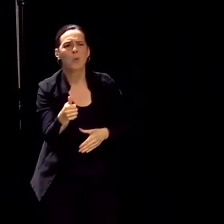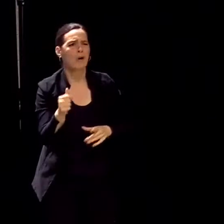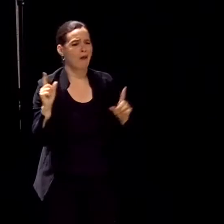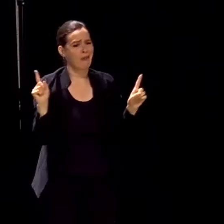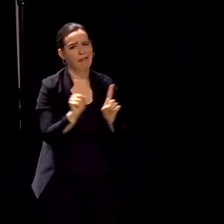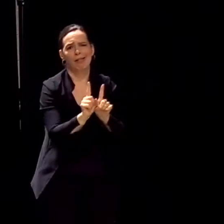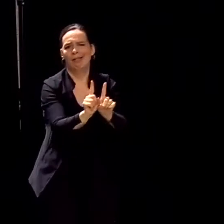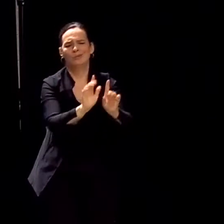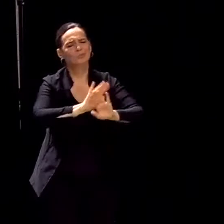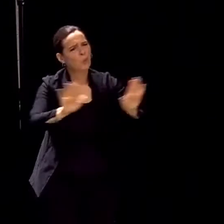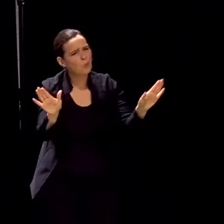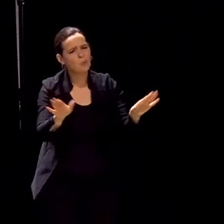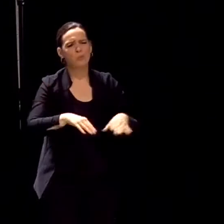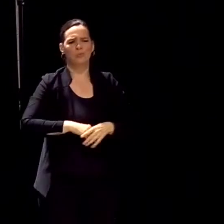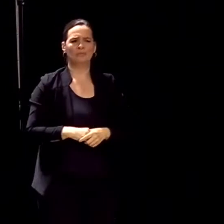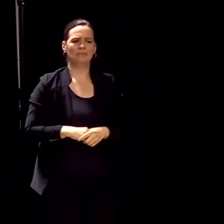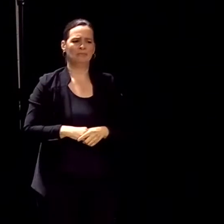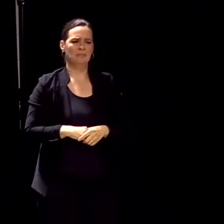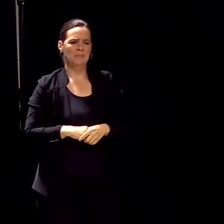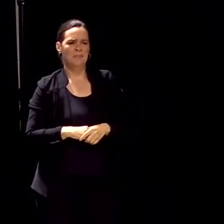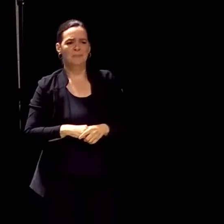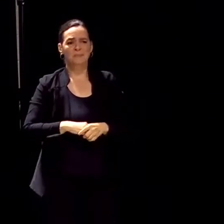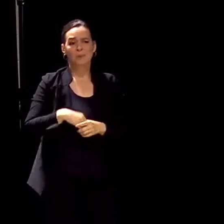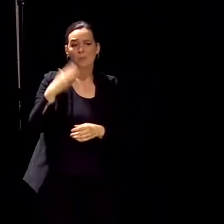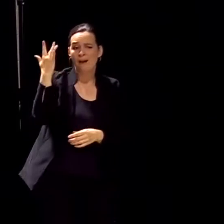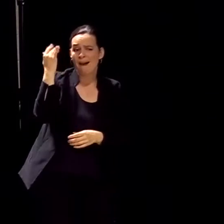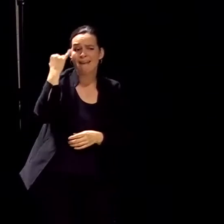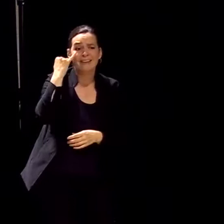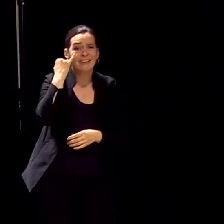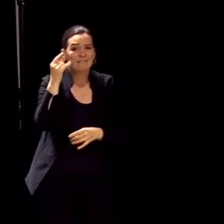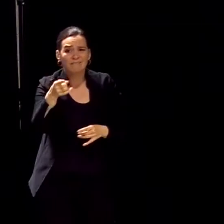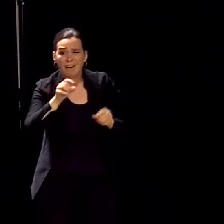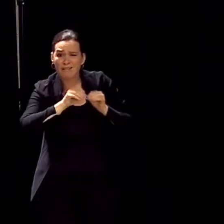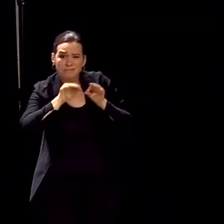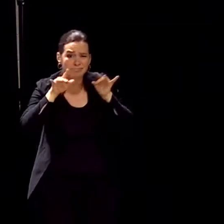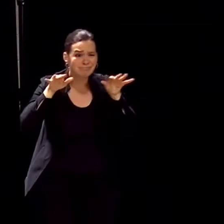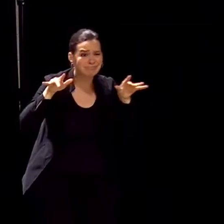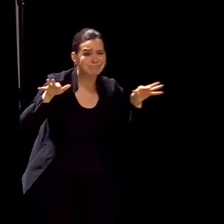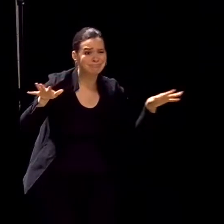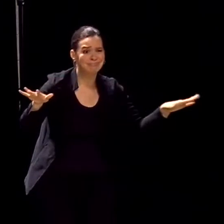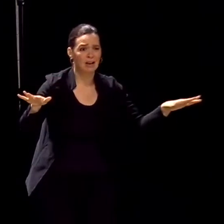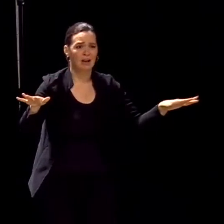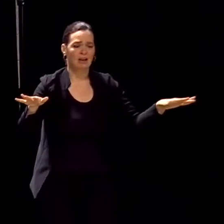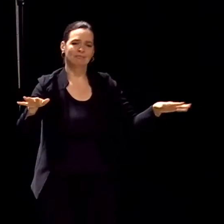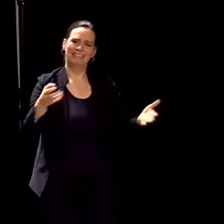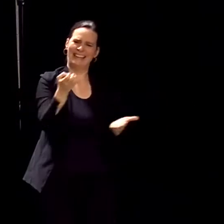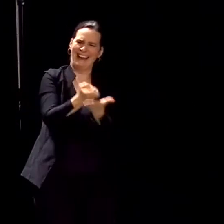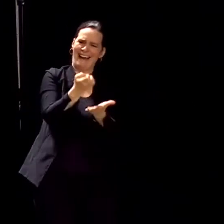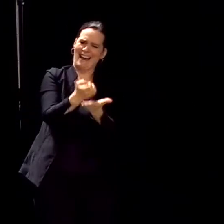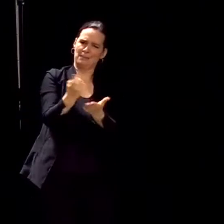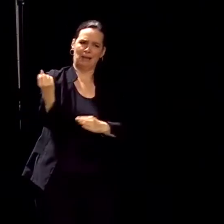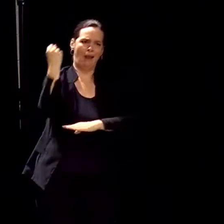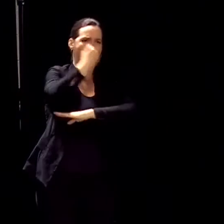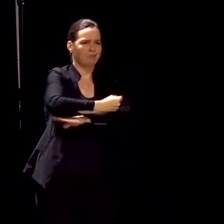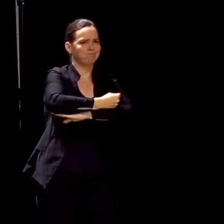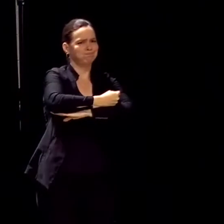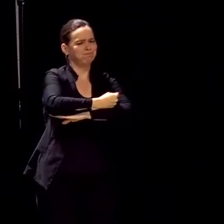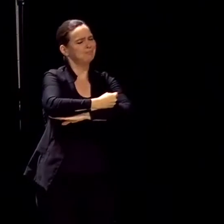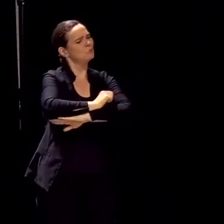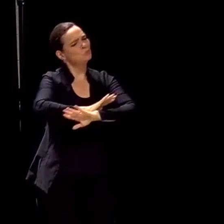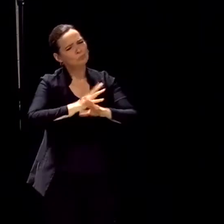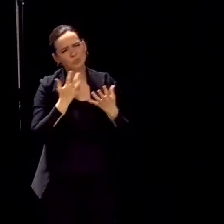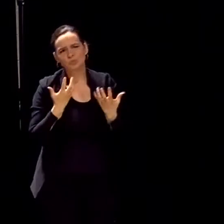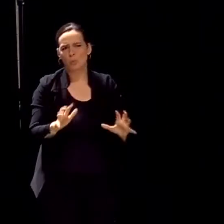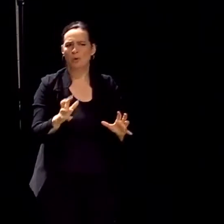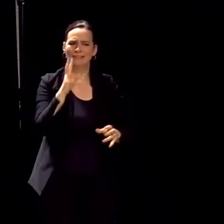vulnerable and keep our economy open. That means people need to be smart. The gatherings that have been happening, not just in our county, but in